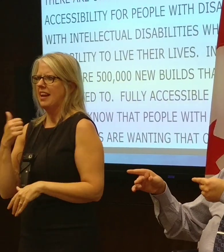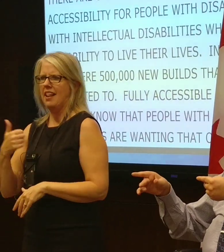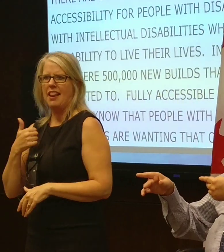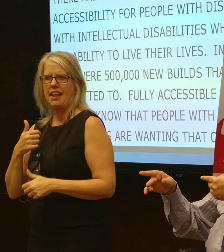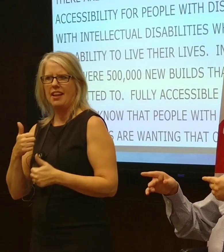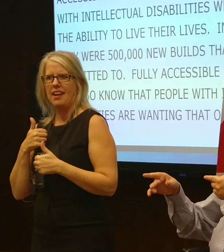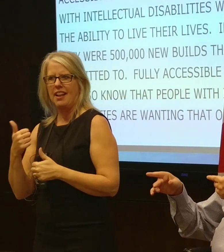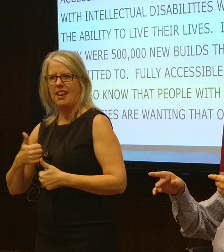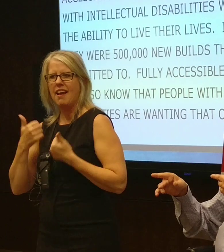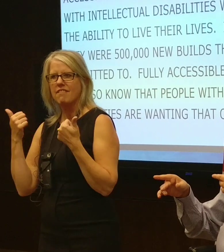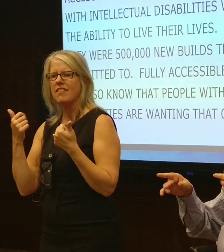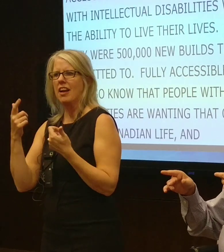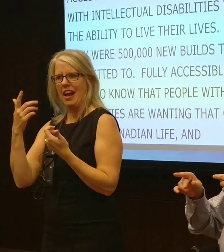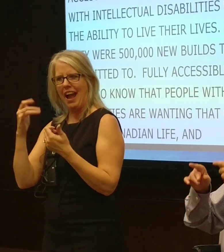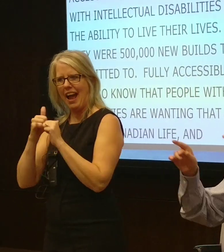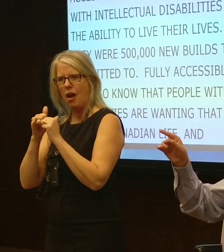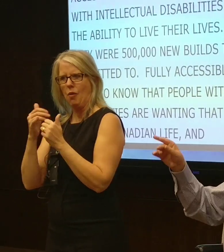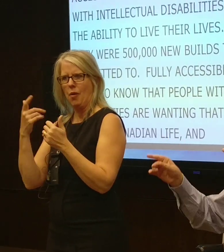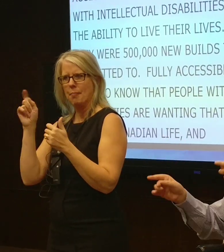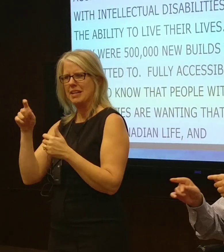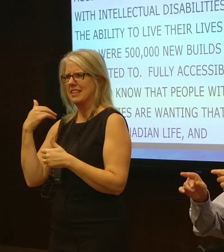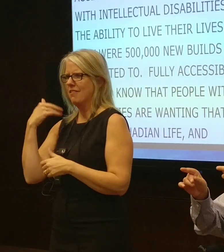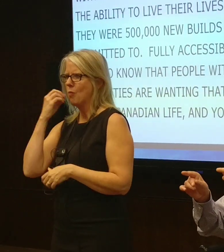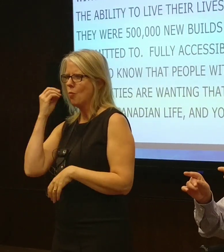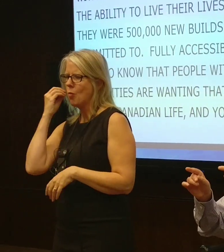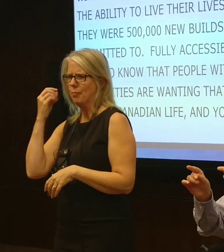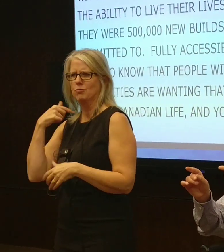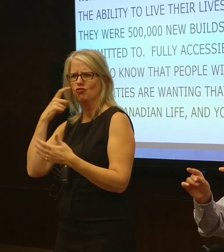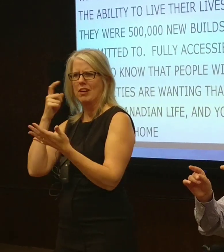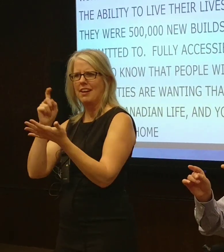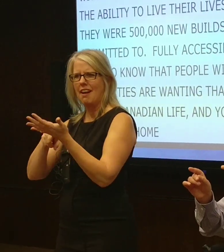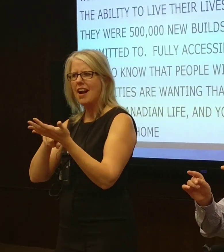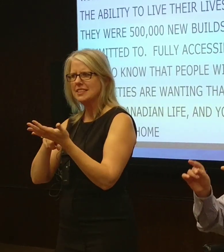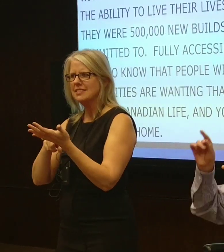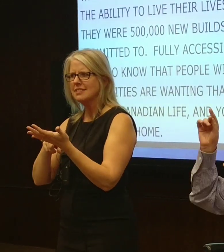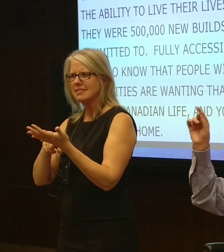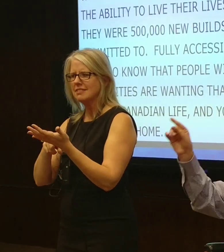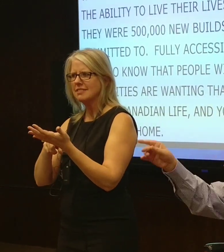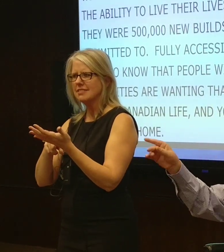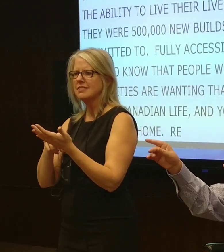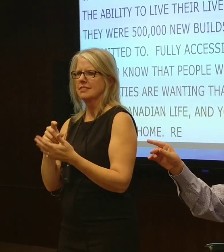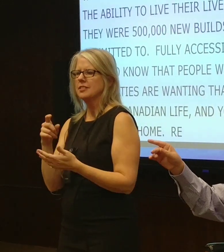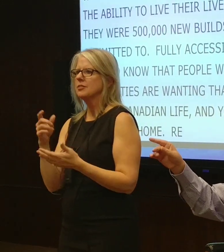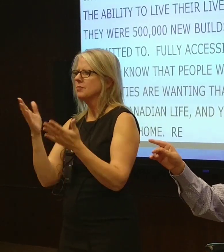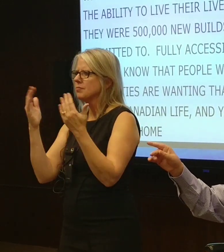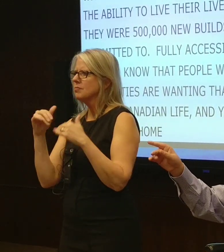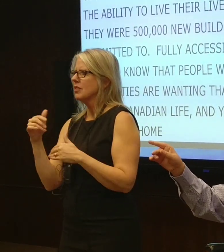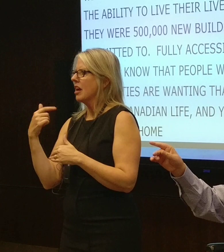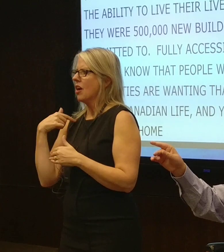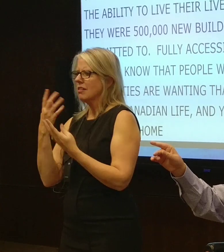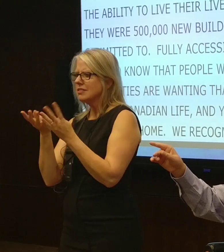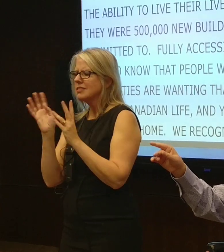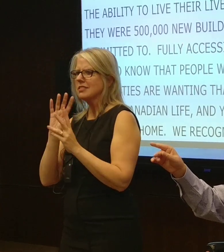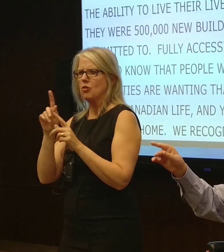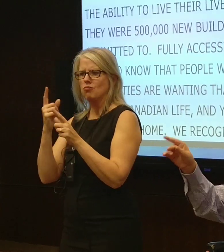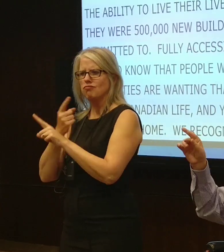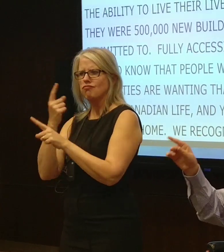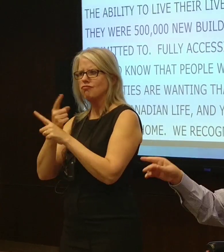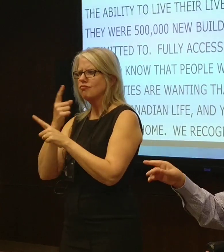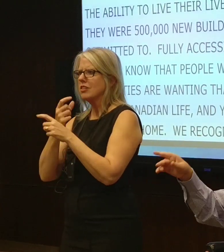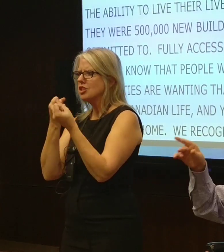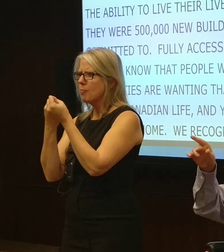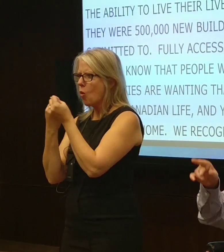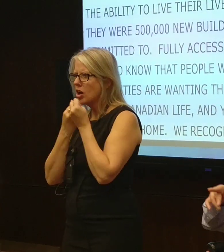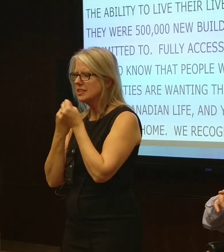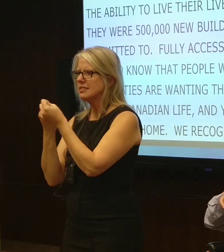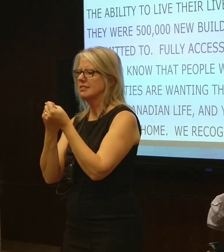do that when you have a home. We've recognized that. With a cargo there as well, with wraparound supports that's